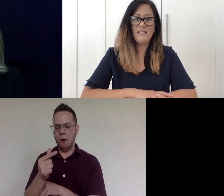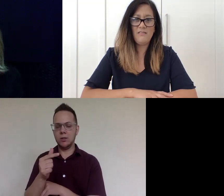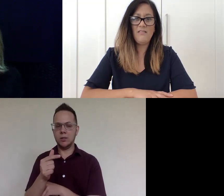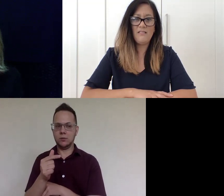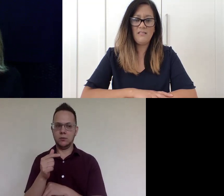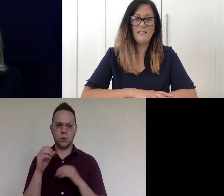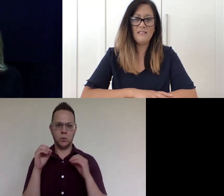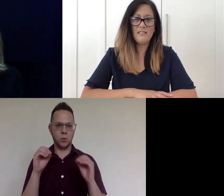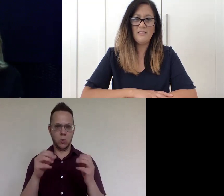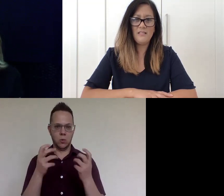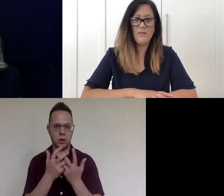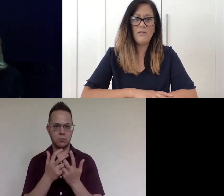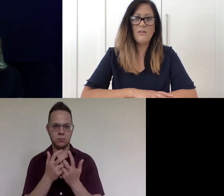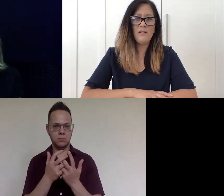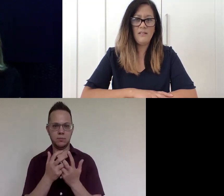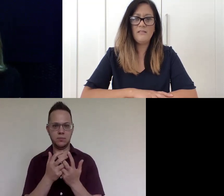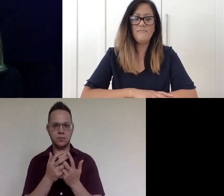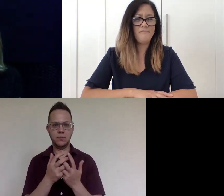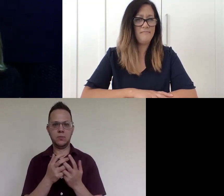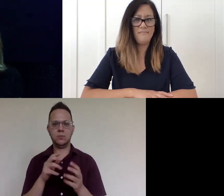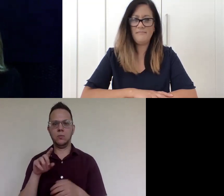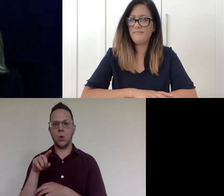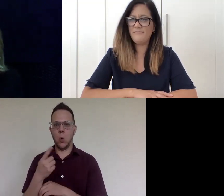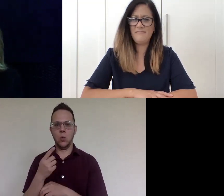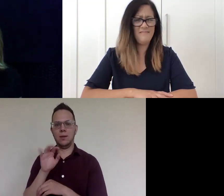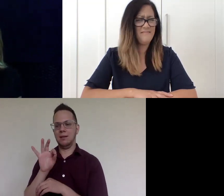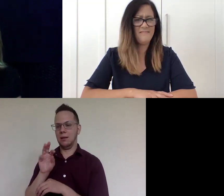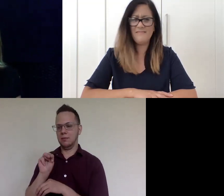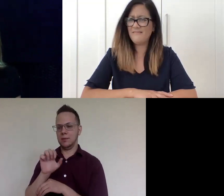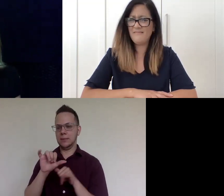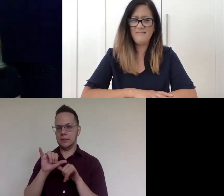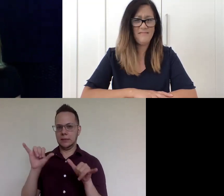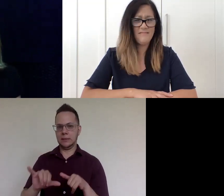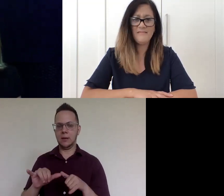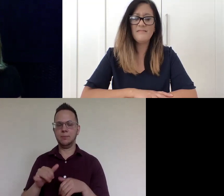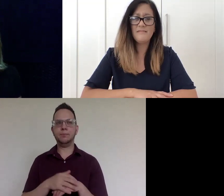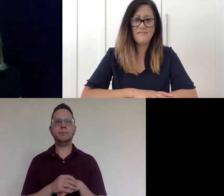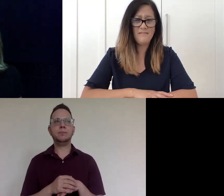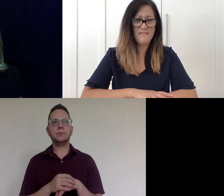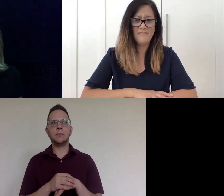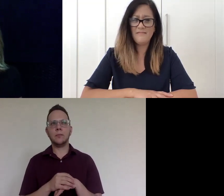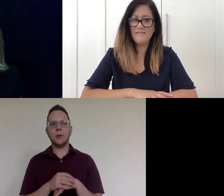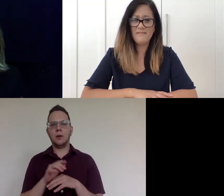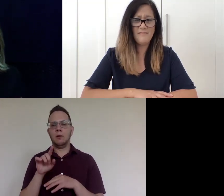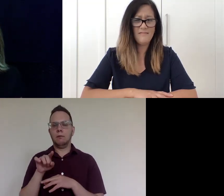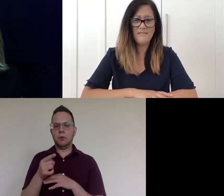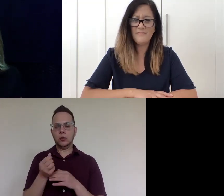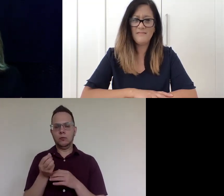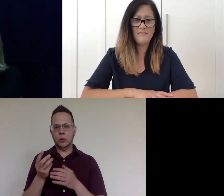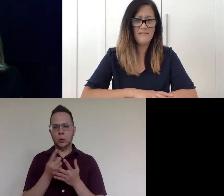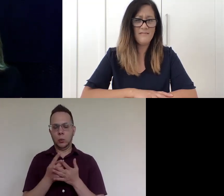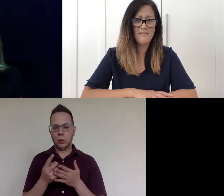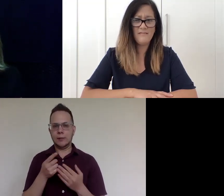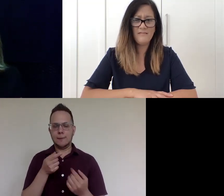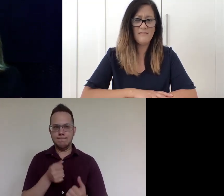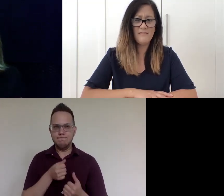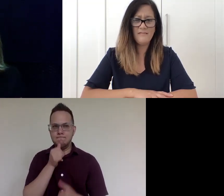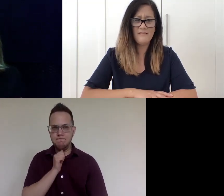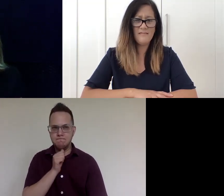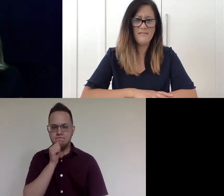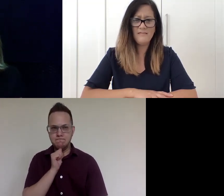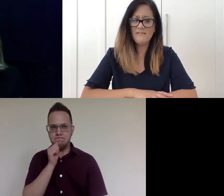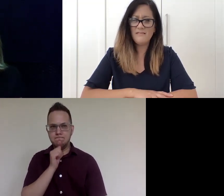Medical school started in August, and there were no accommodations, just an FM system.